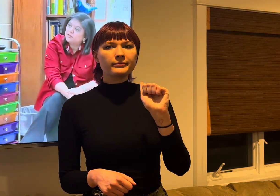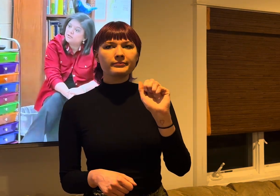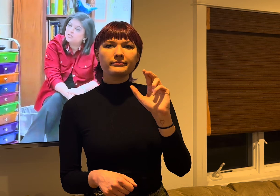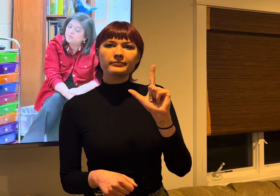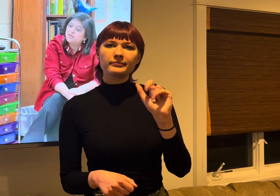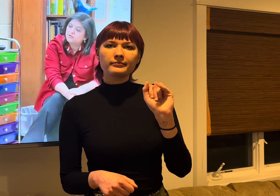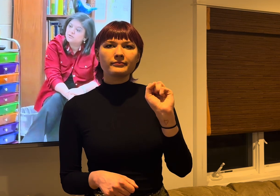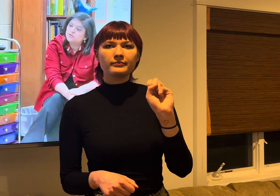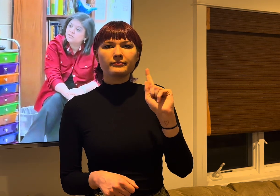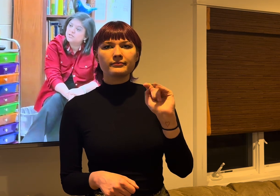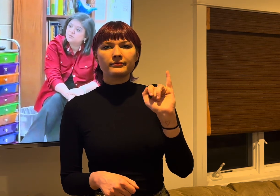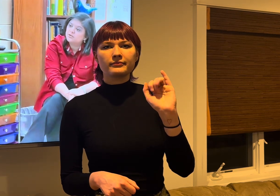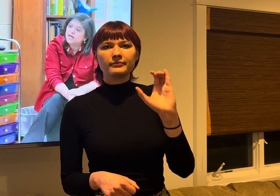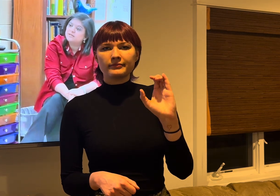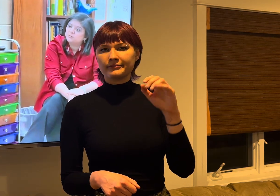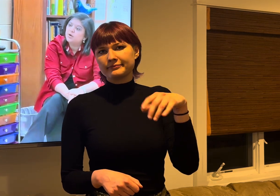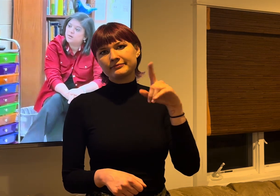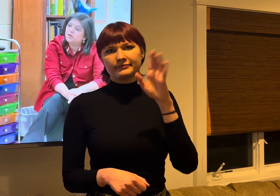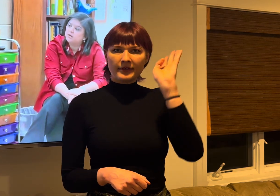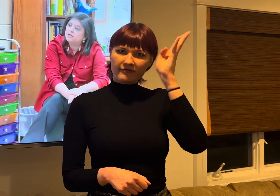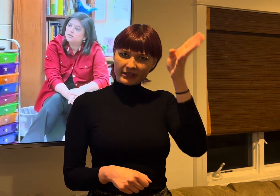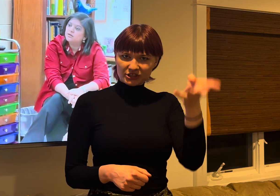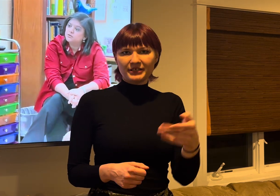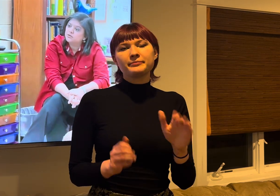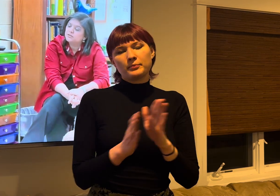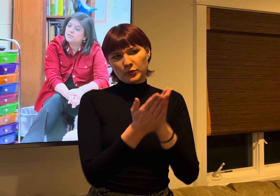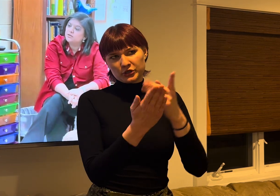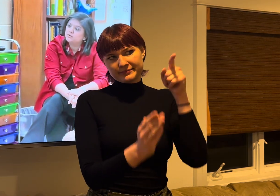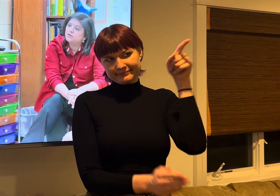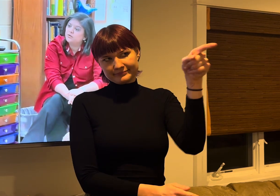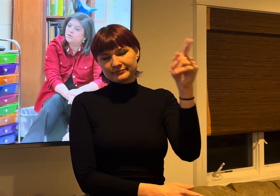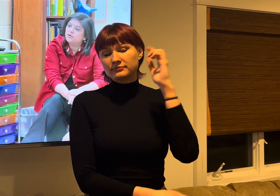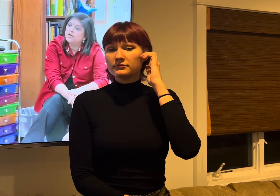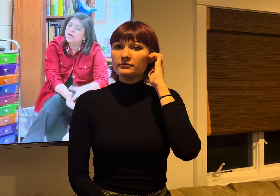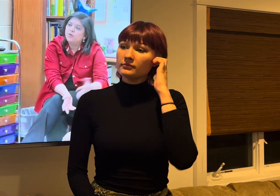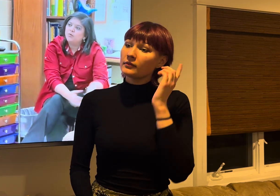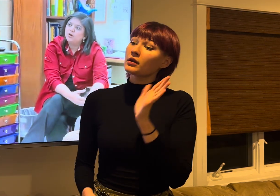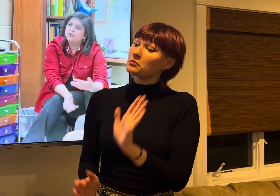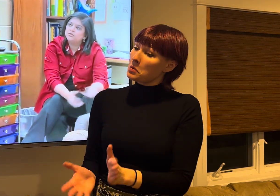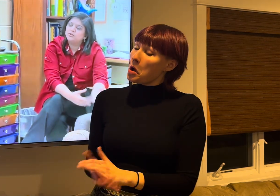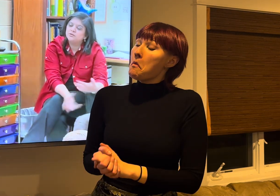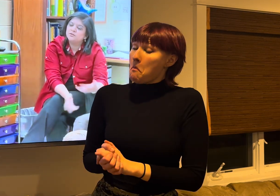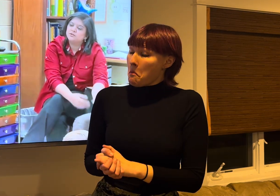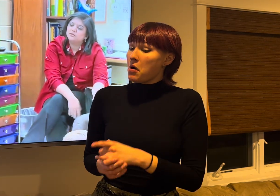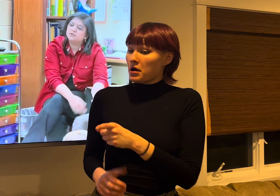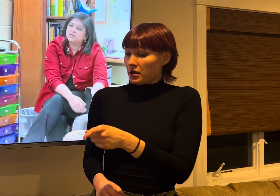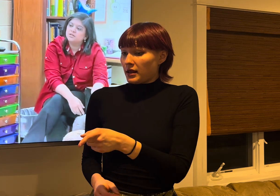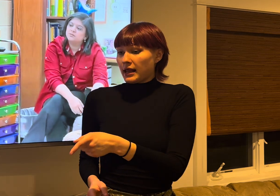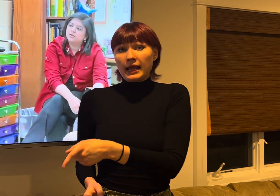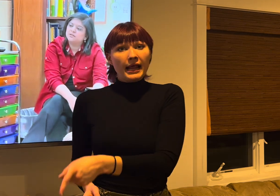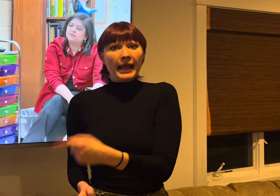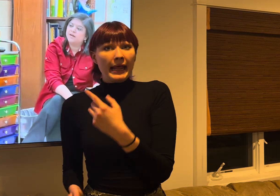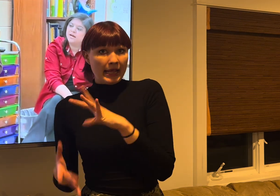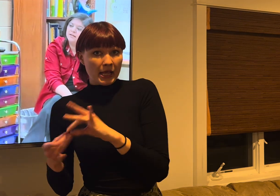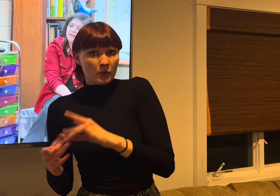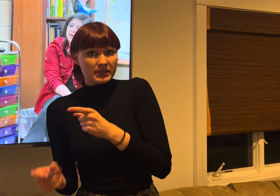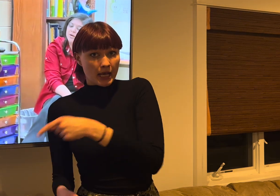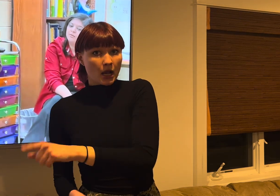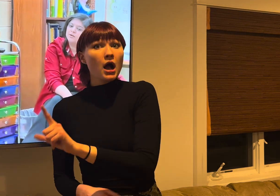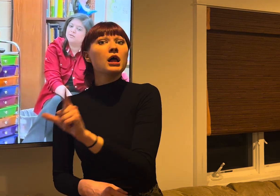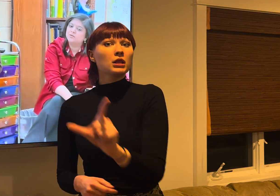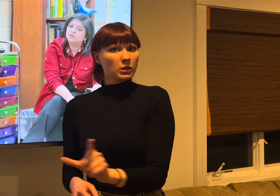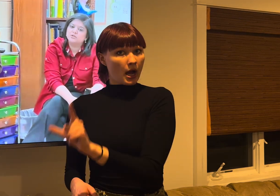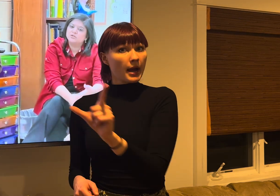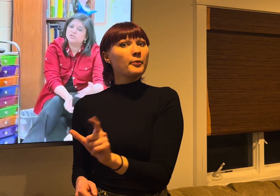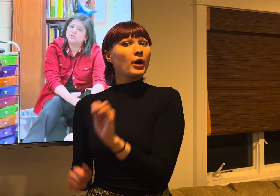a very good conclusion. I bet your social studies books have some primary sources that you can go and look. What would you use in your social studies book to find